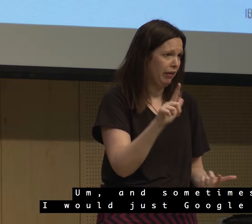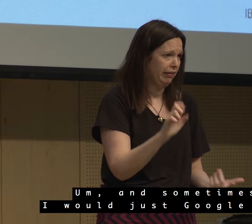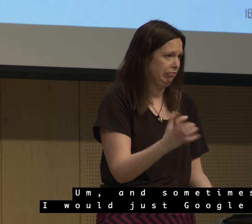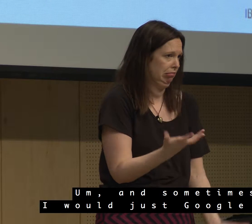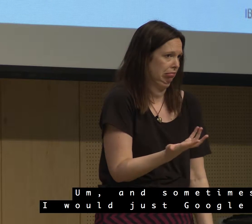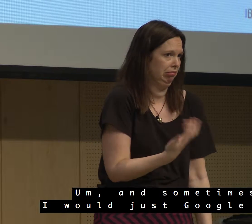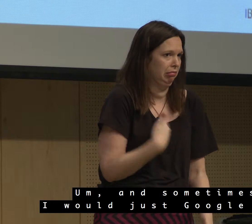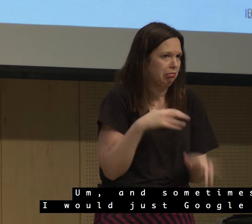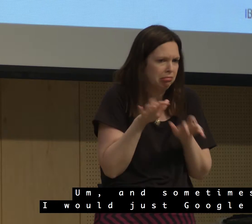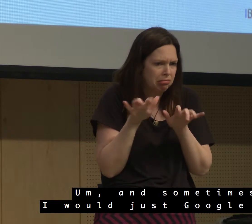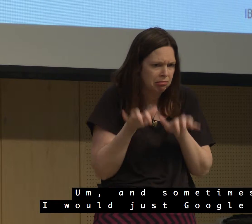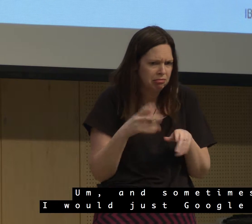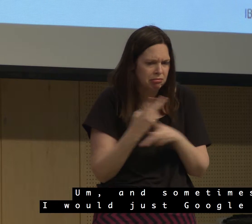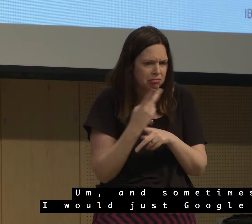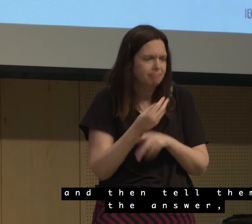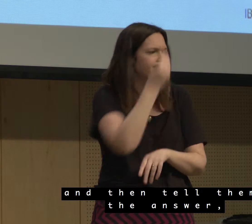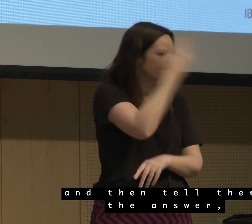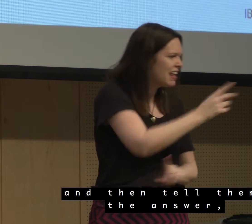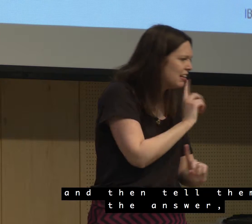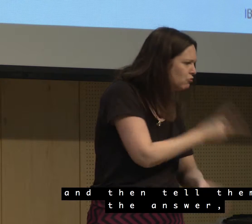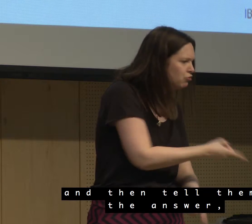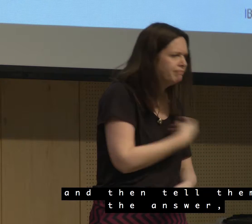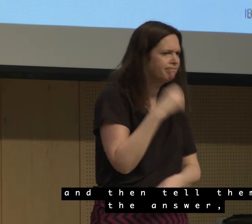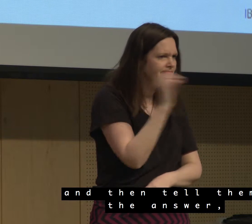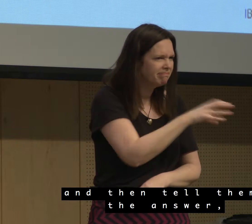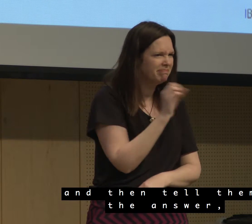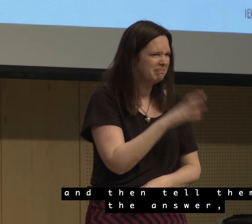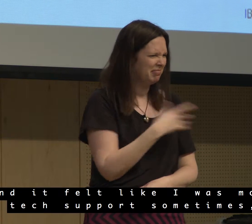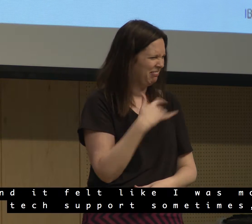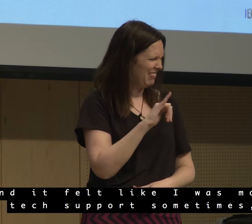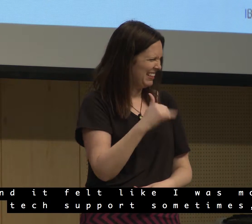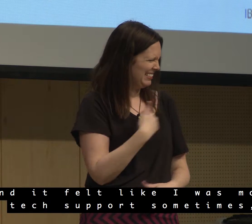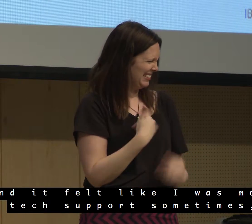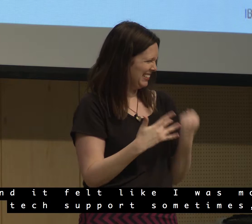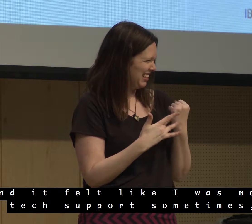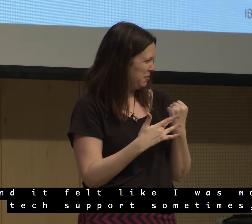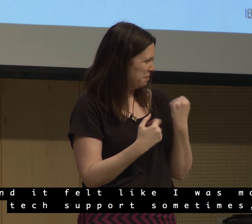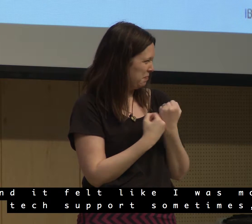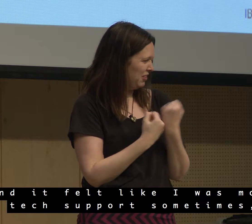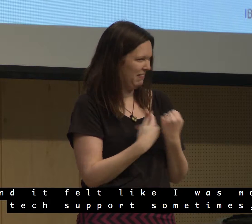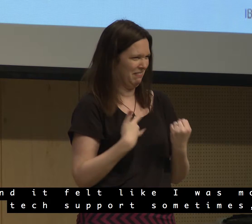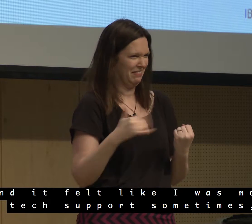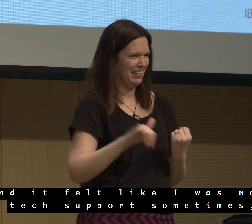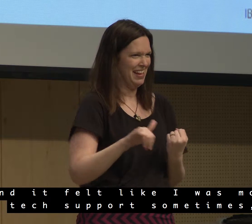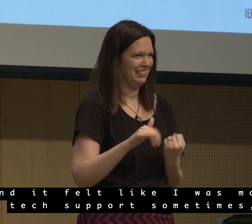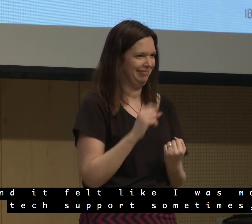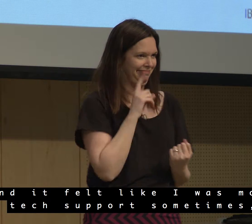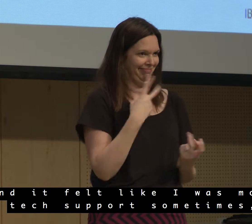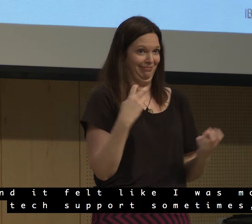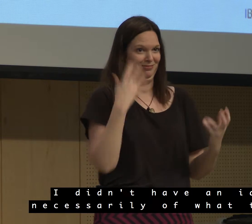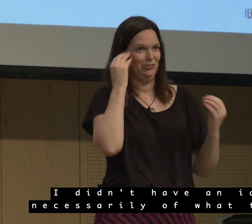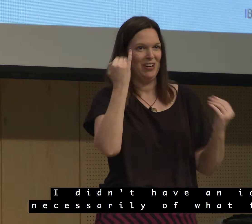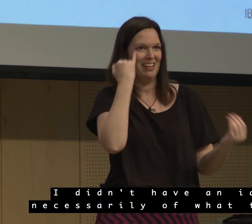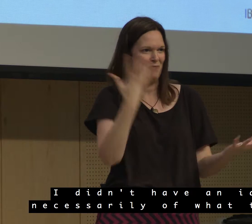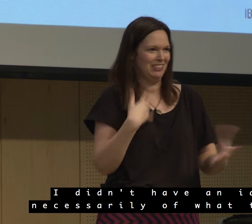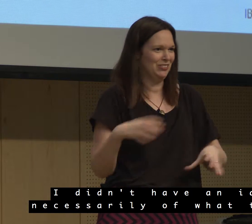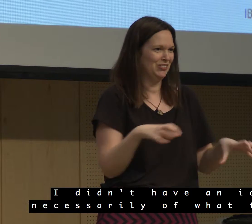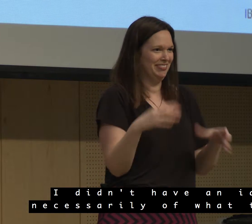And sometimes I would just Google it and then tell them the answer. And it felt like I was more like tech support sometimes too. I didn't have an